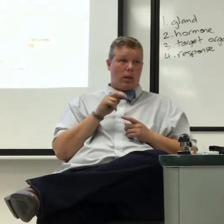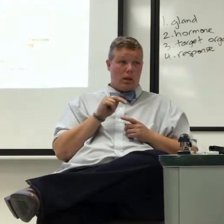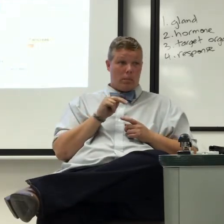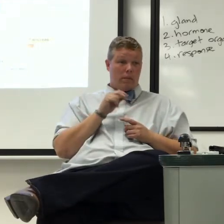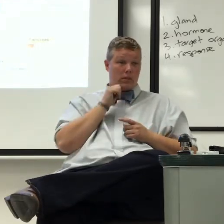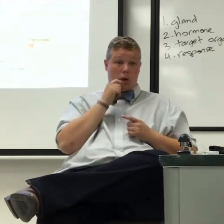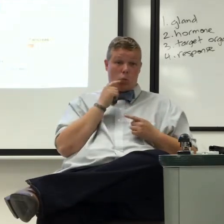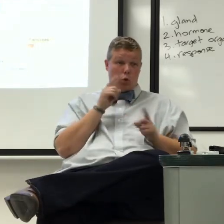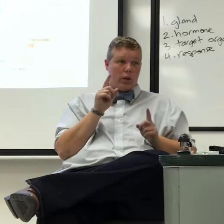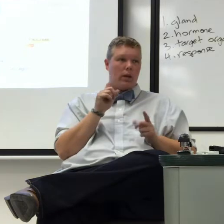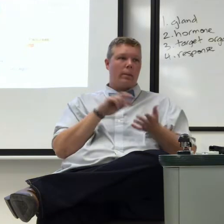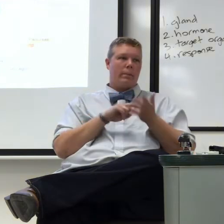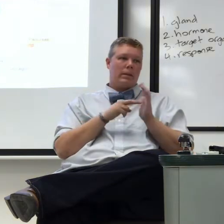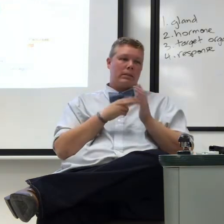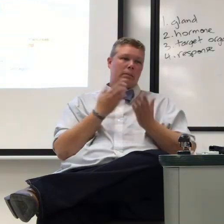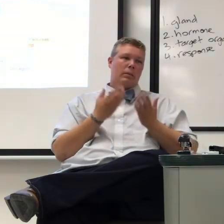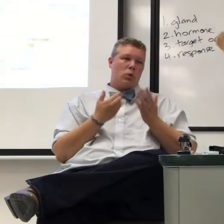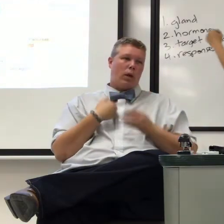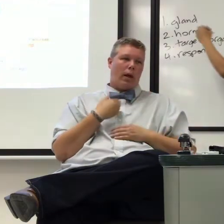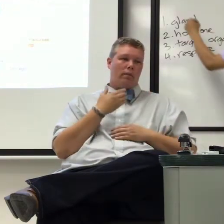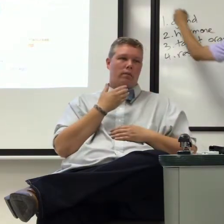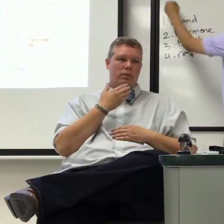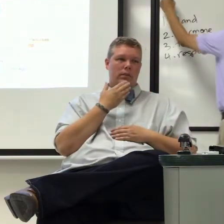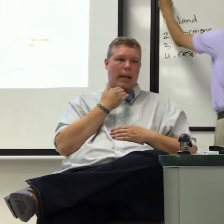So what I wanted you to do on your half sheet,